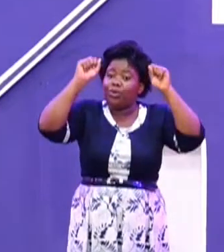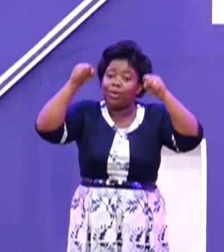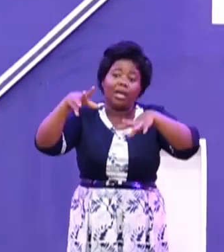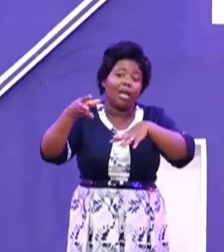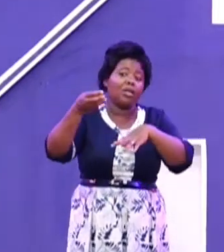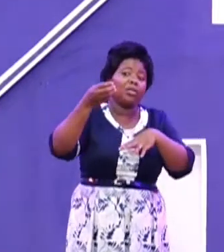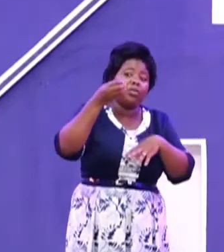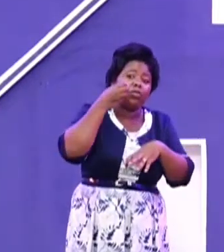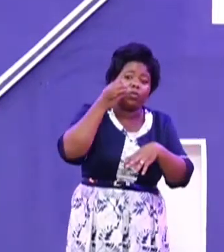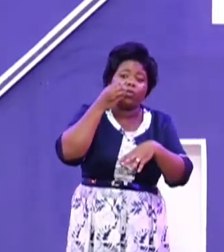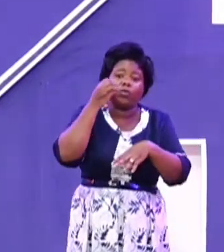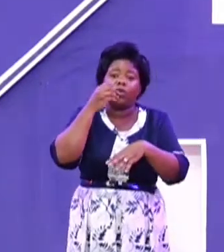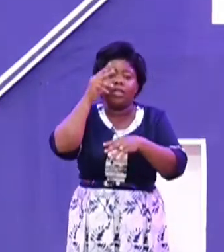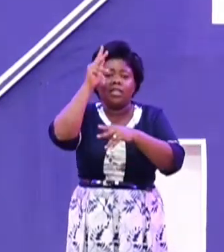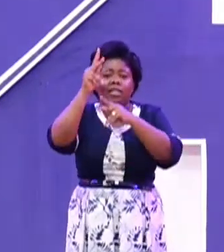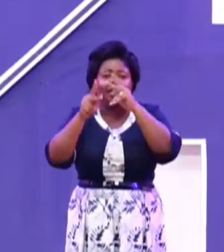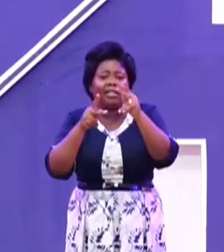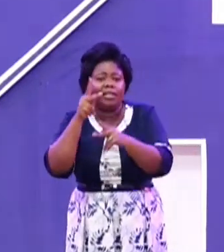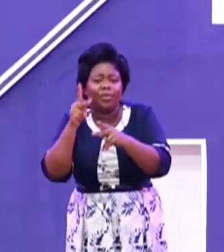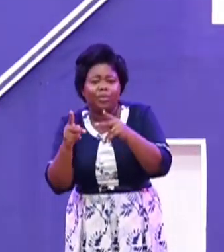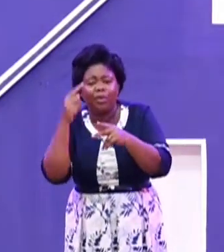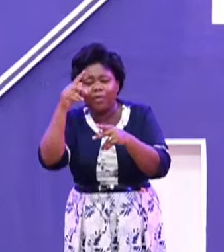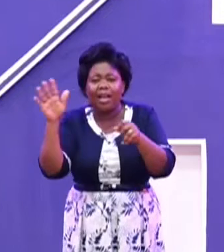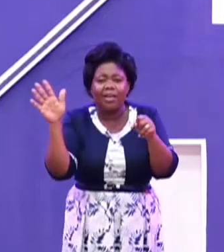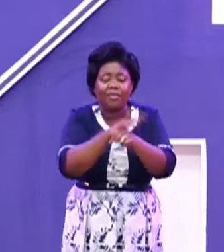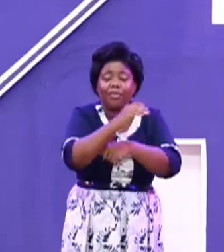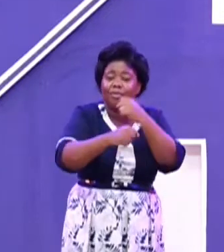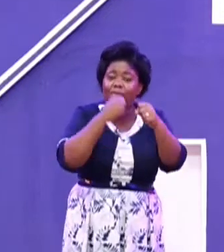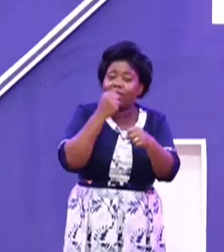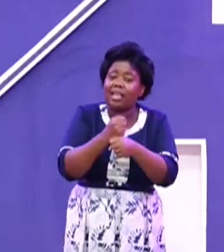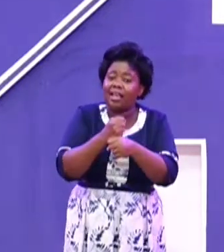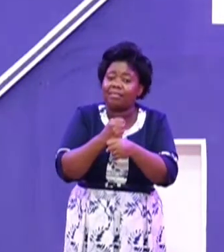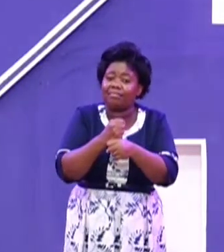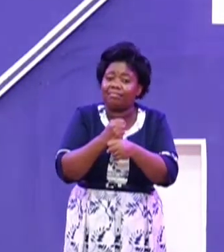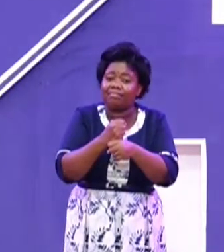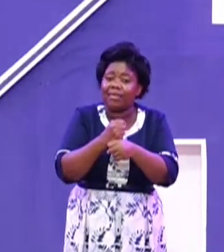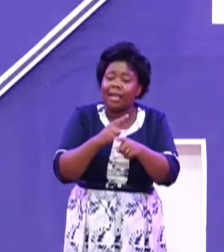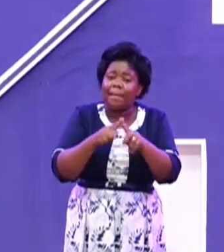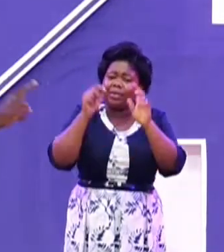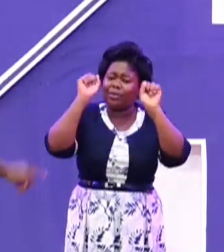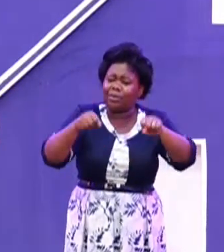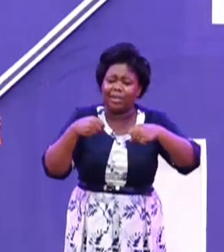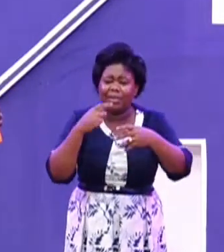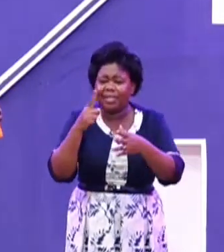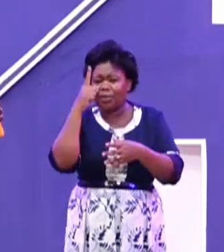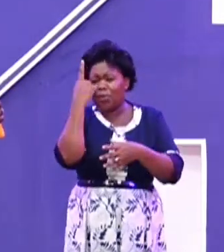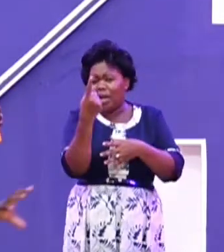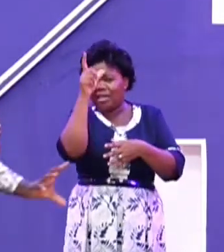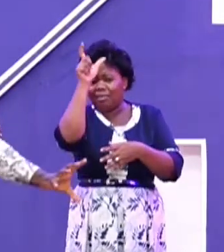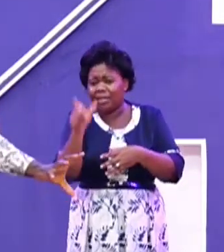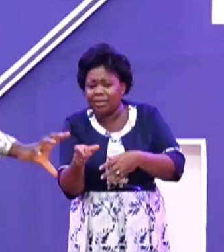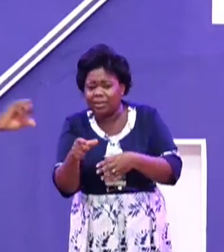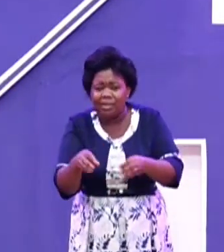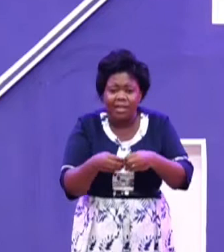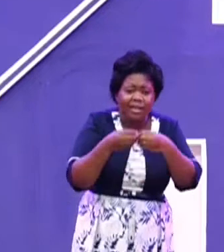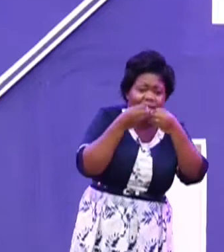kulisa abantu emmere omwaka munamba abantu 15. You can feed 50 people for a year. Neto so nakamba ko omuntu omu. But you cannot even say one person.